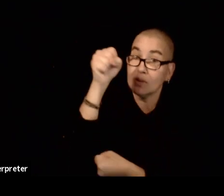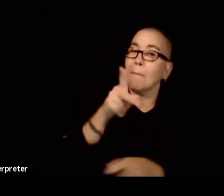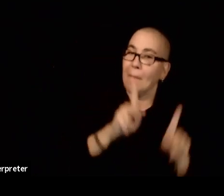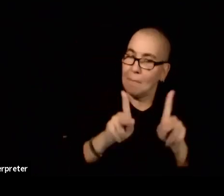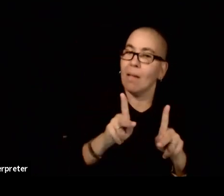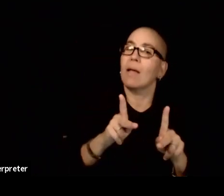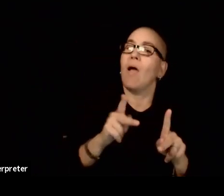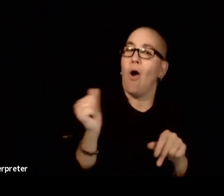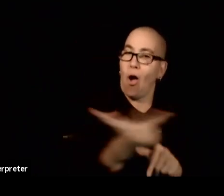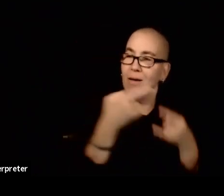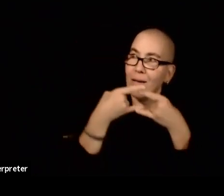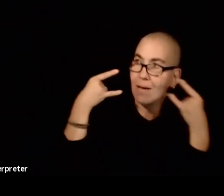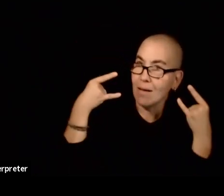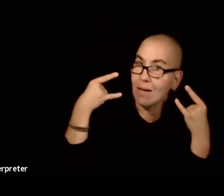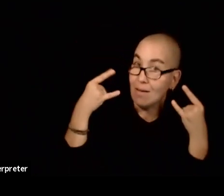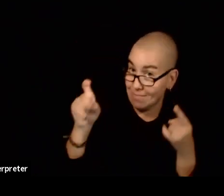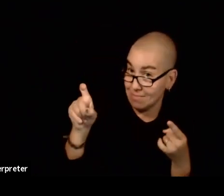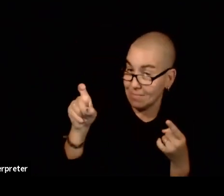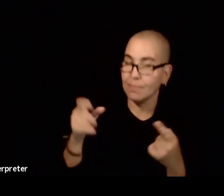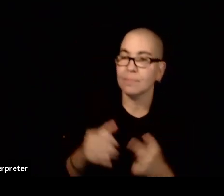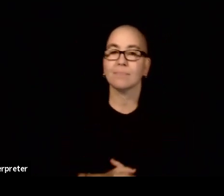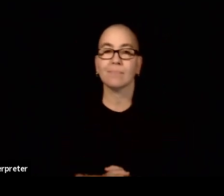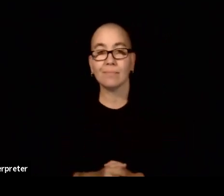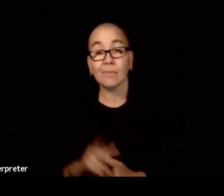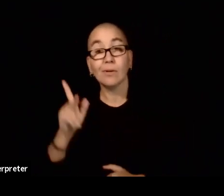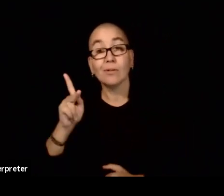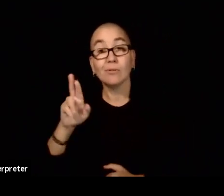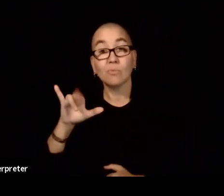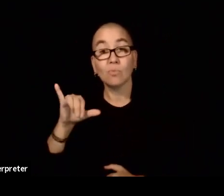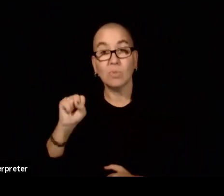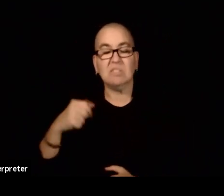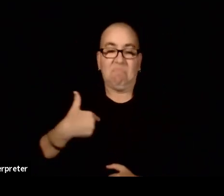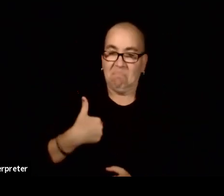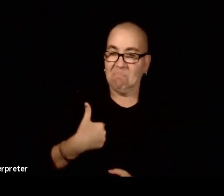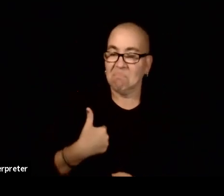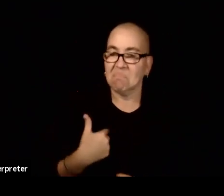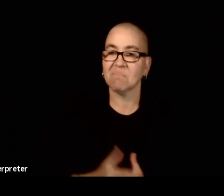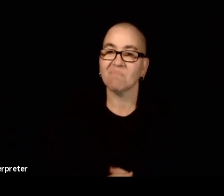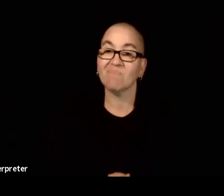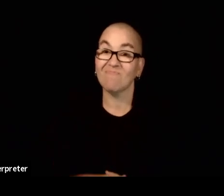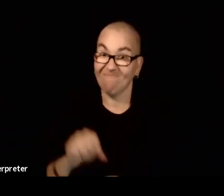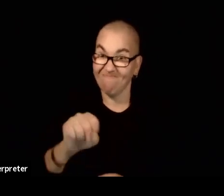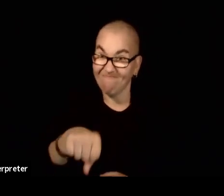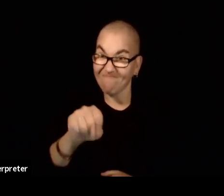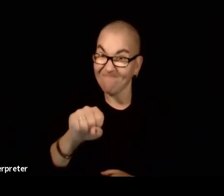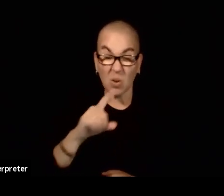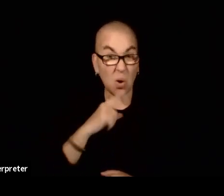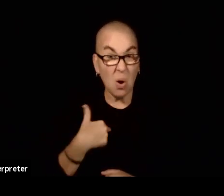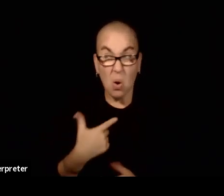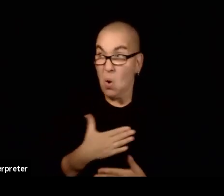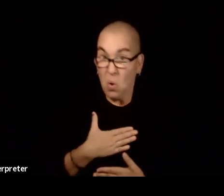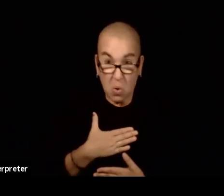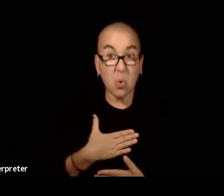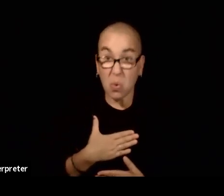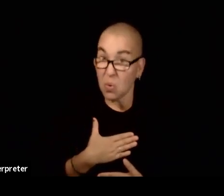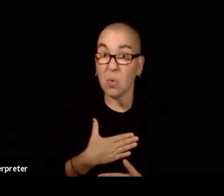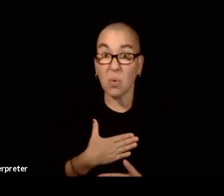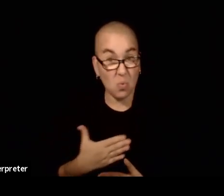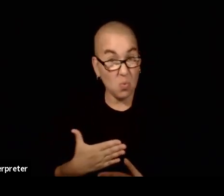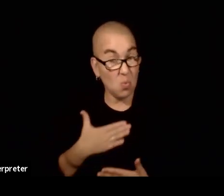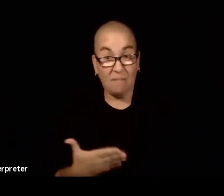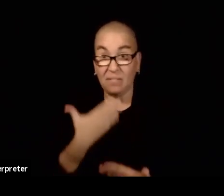Yeah, I mean, we were very grateful for what we didn't see following the mass gatherings in late May and